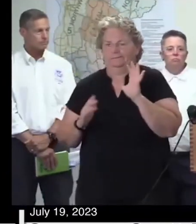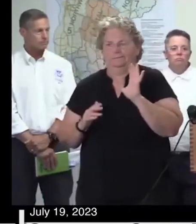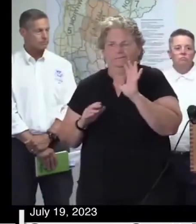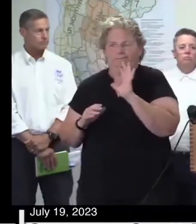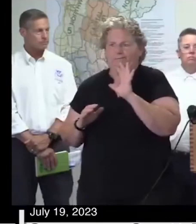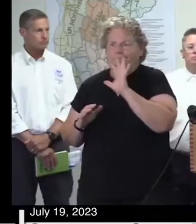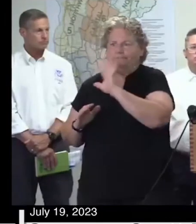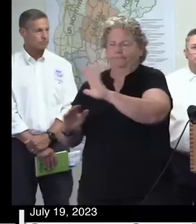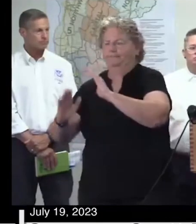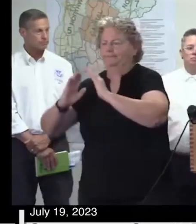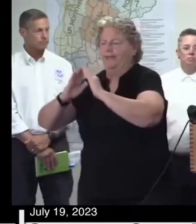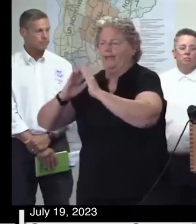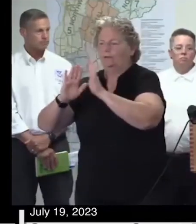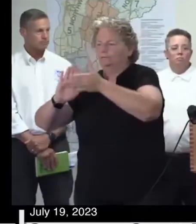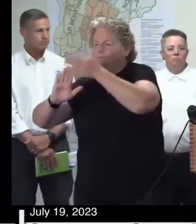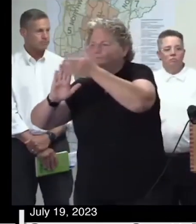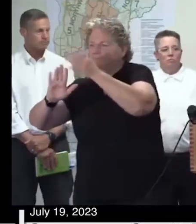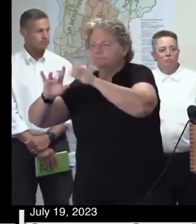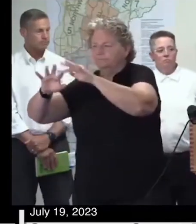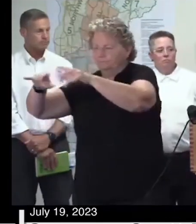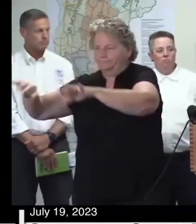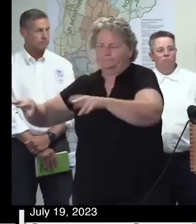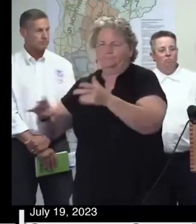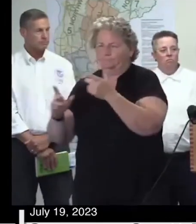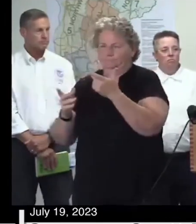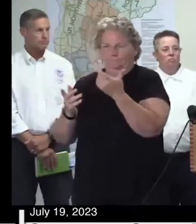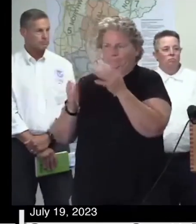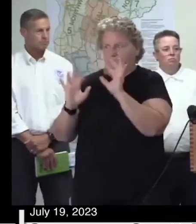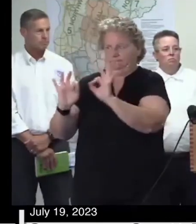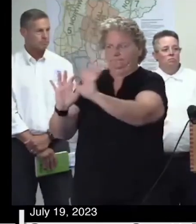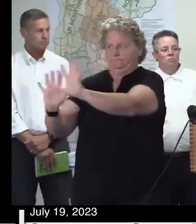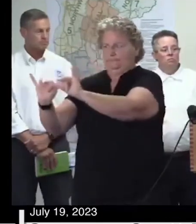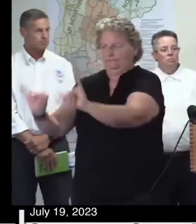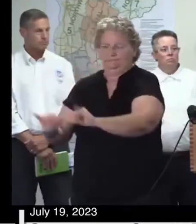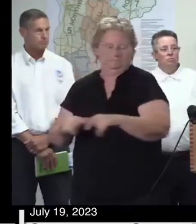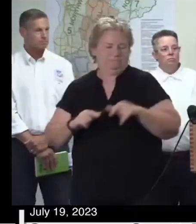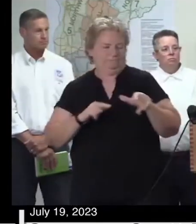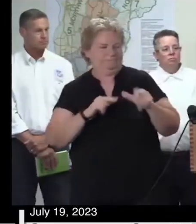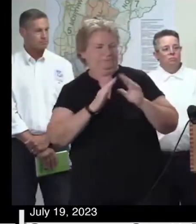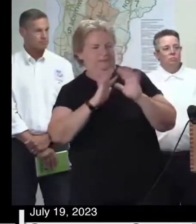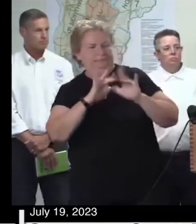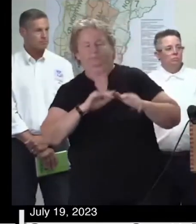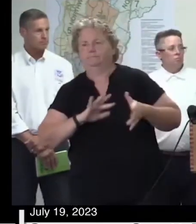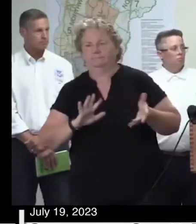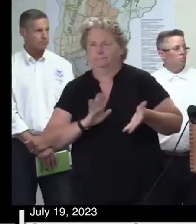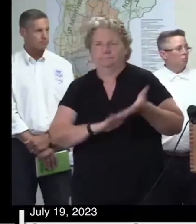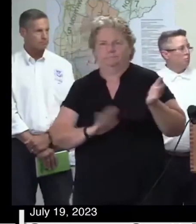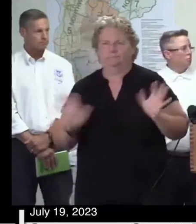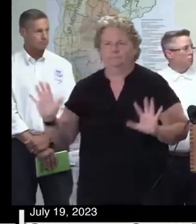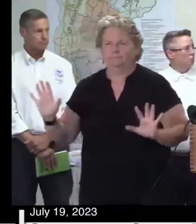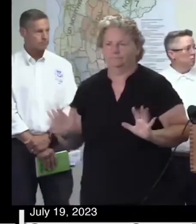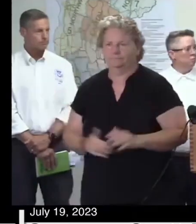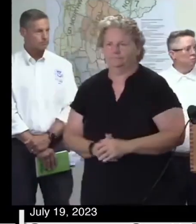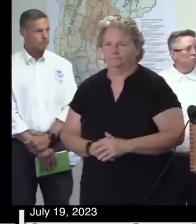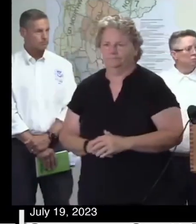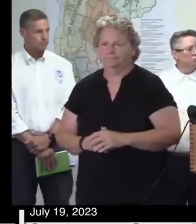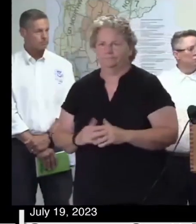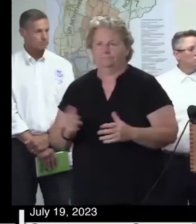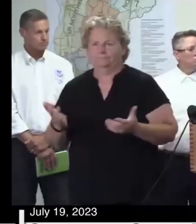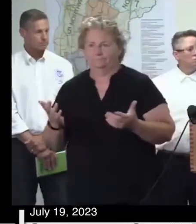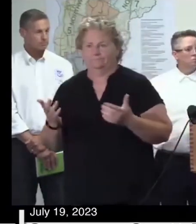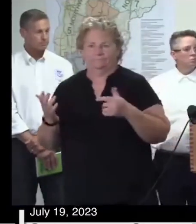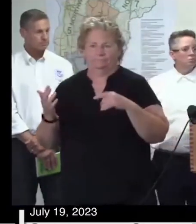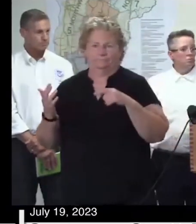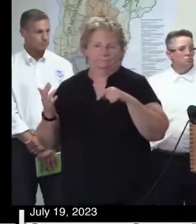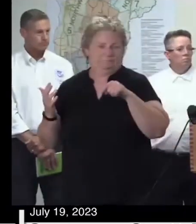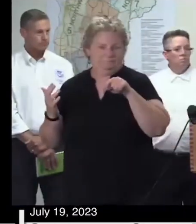there's great volunteer spirit in every community I've seen. And the messaging from the State Emergency Operations Center has not changed